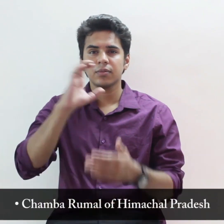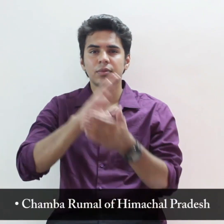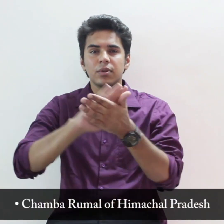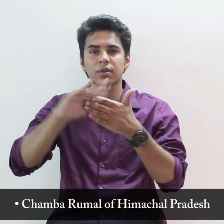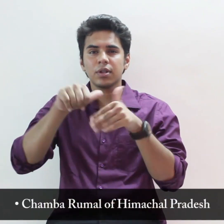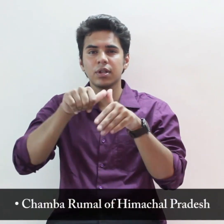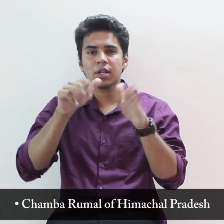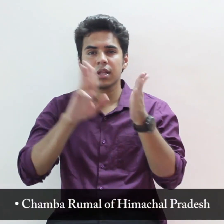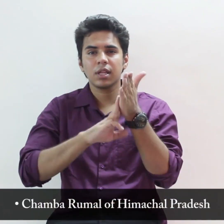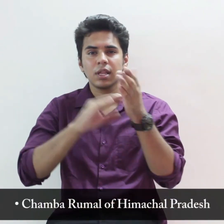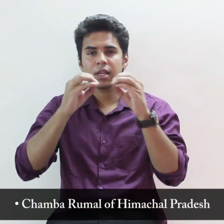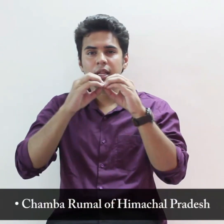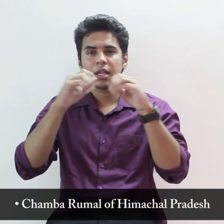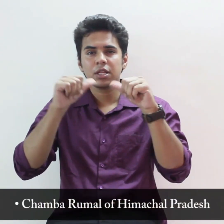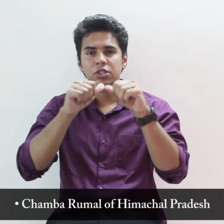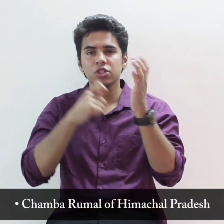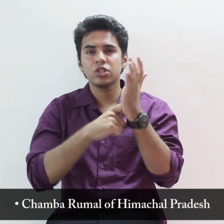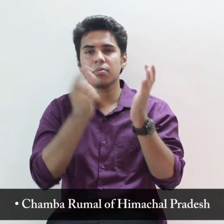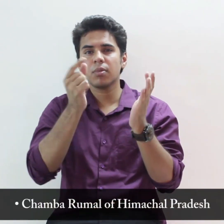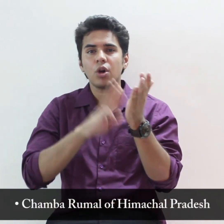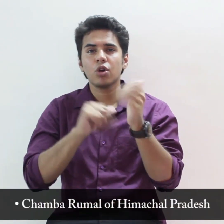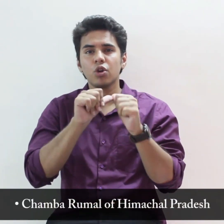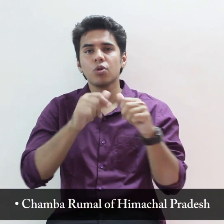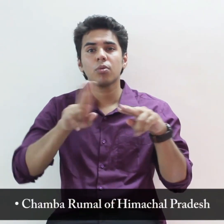Chamba Rumal of Himachal Pradesh.